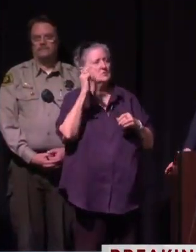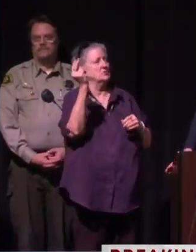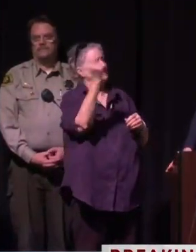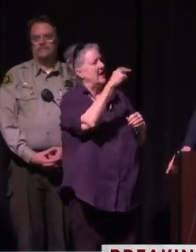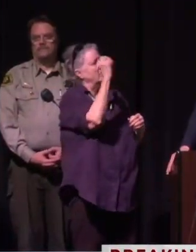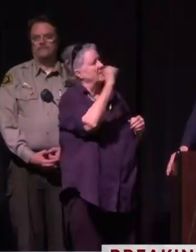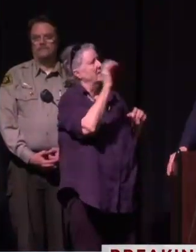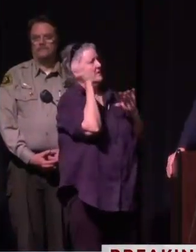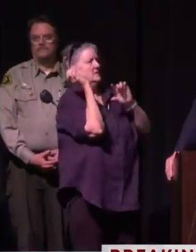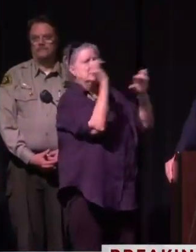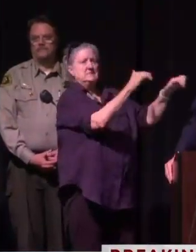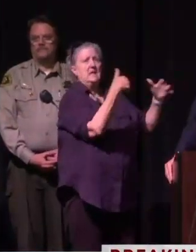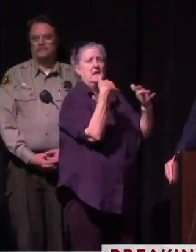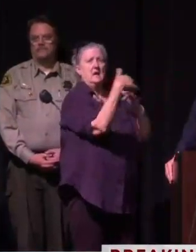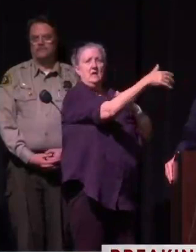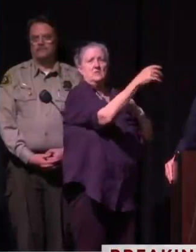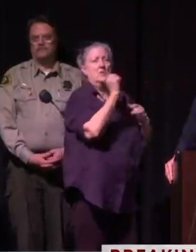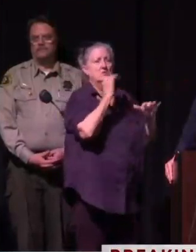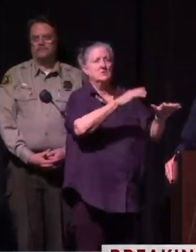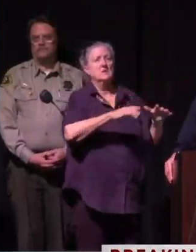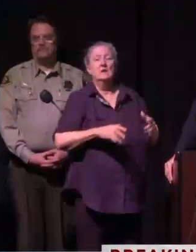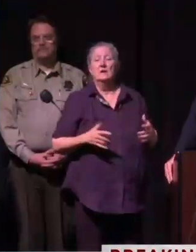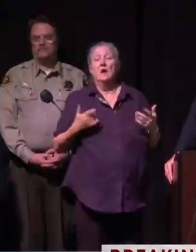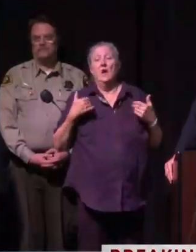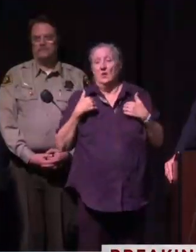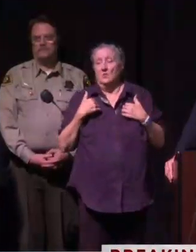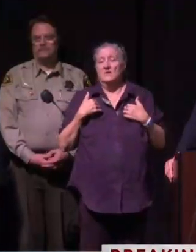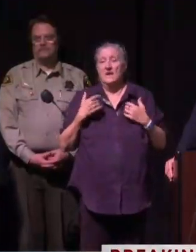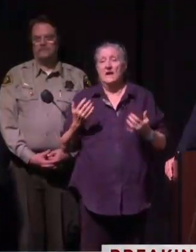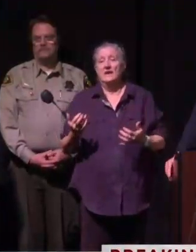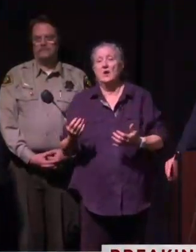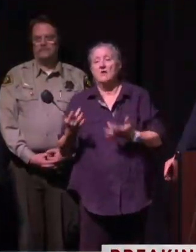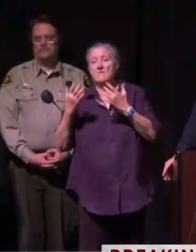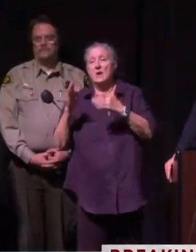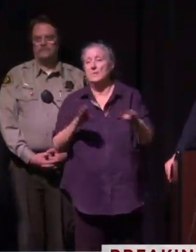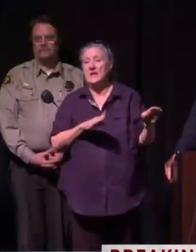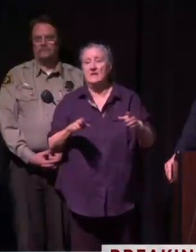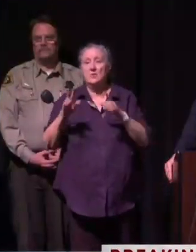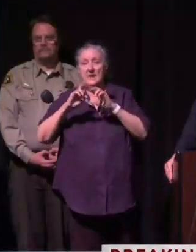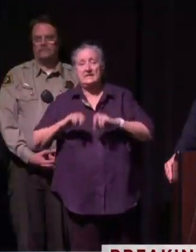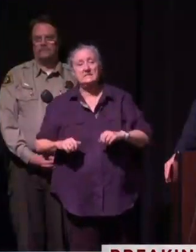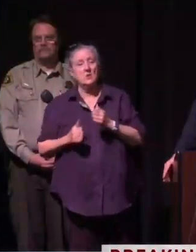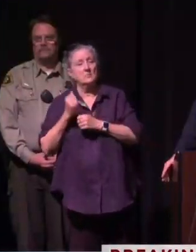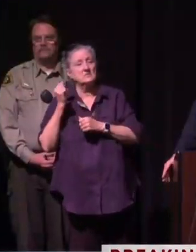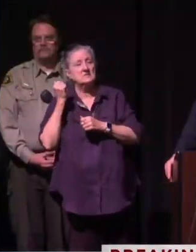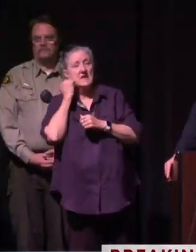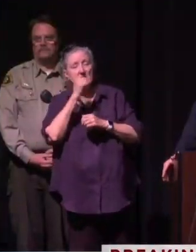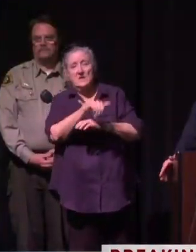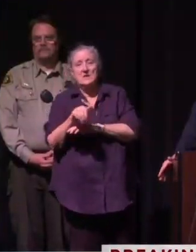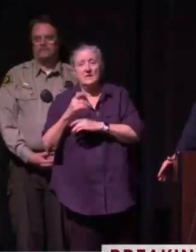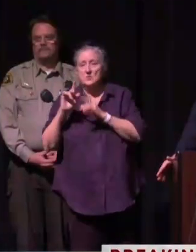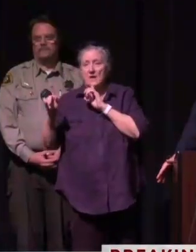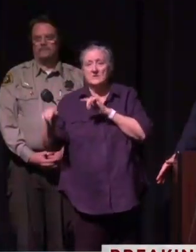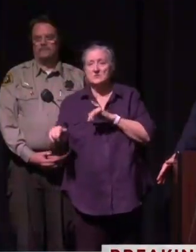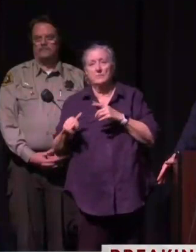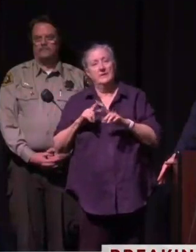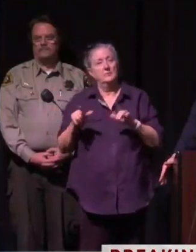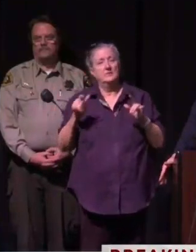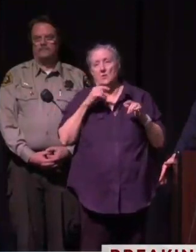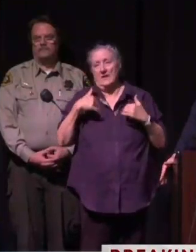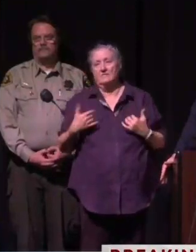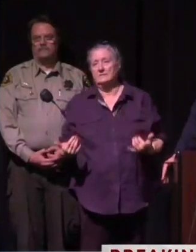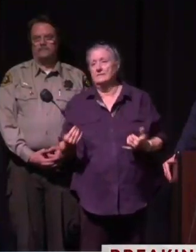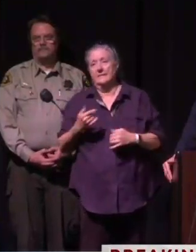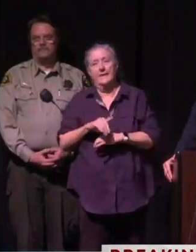down south and it would stay, you know? We've had our fire behavior analyst here nearly every night to answer these types of questions. Unfortunately,